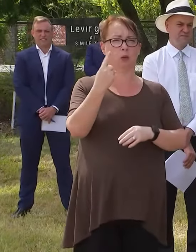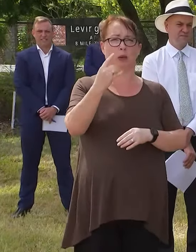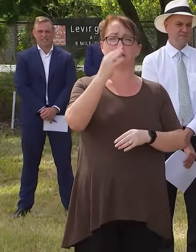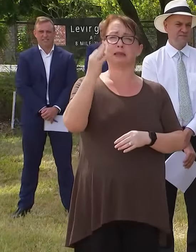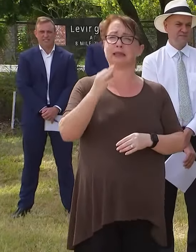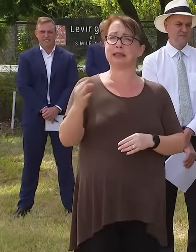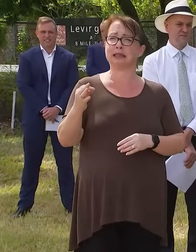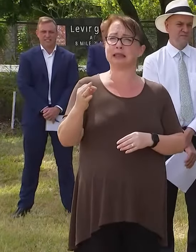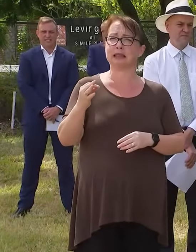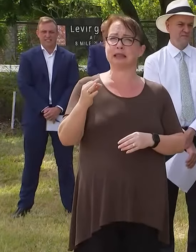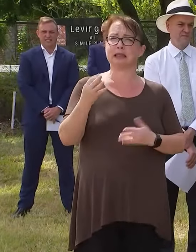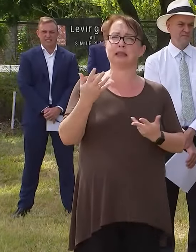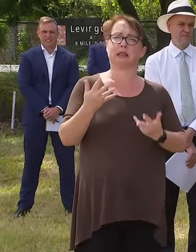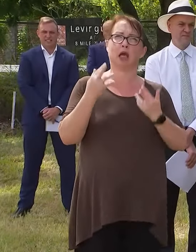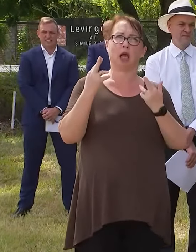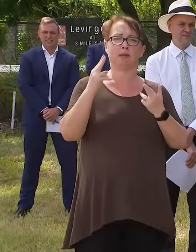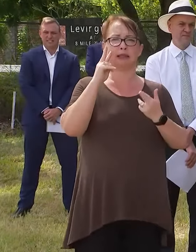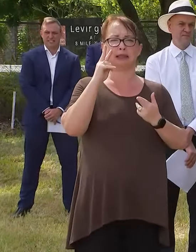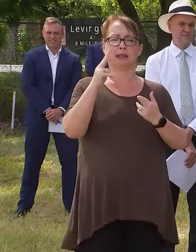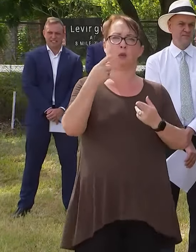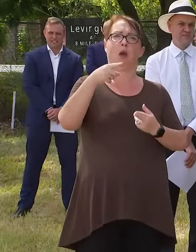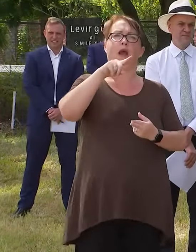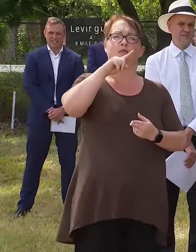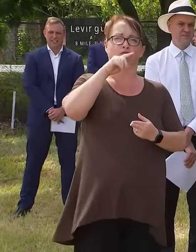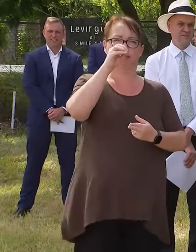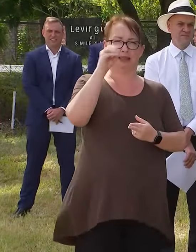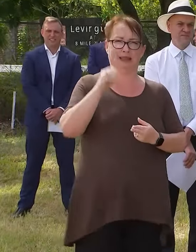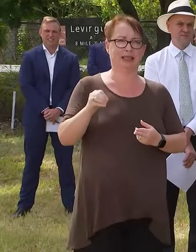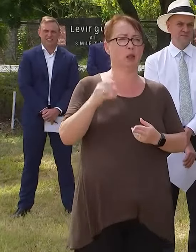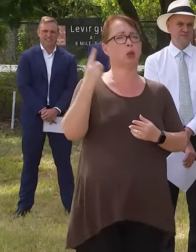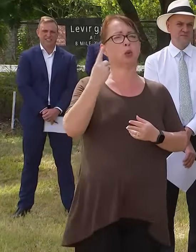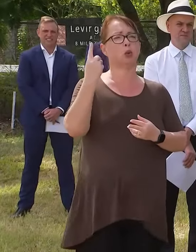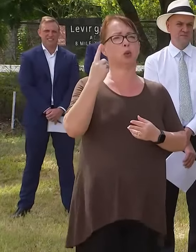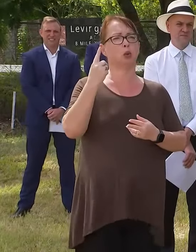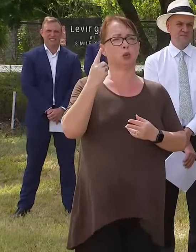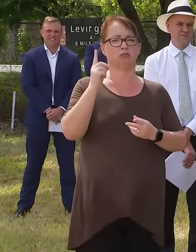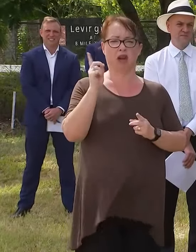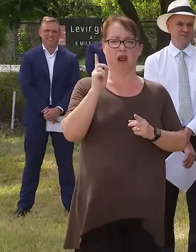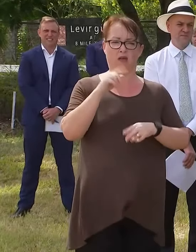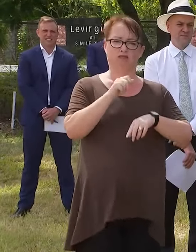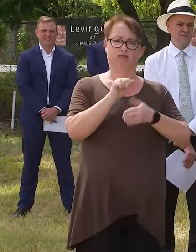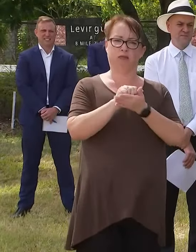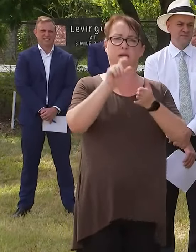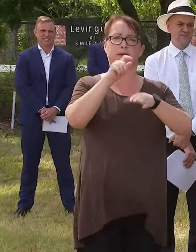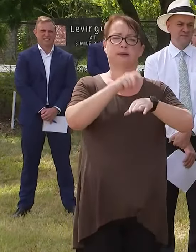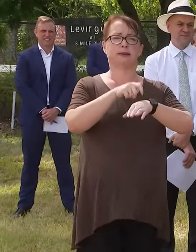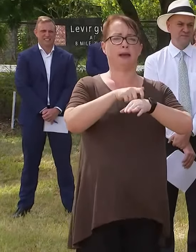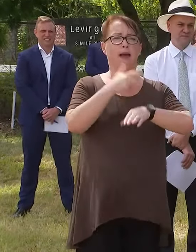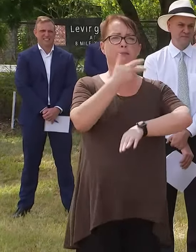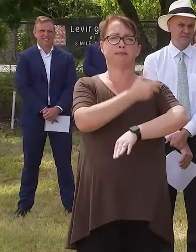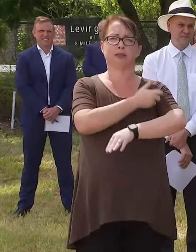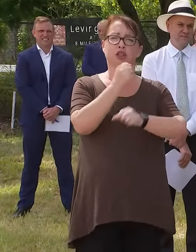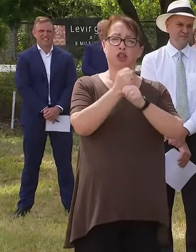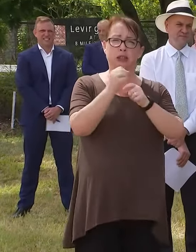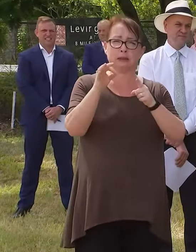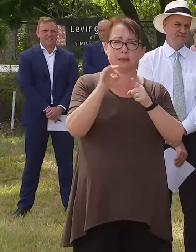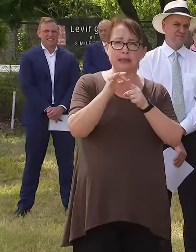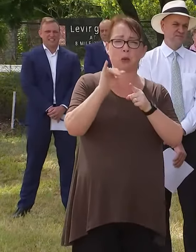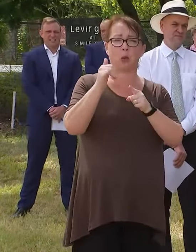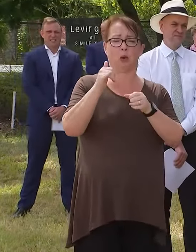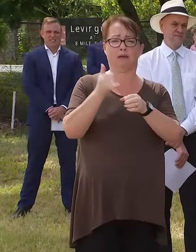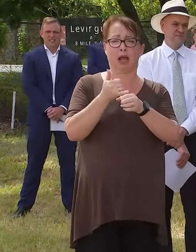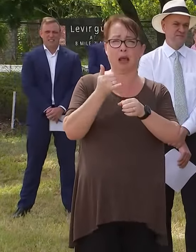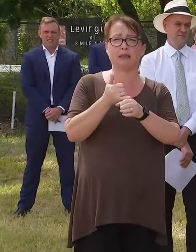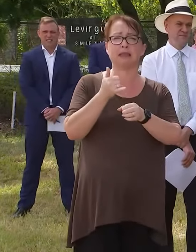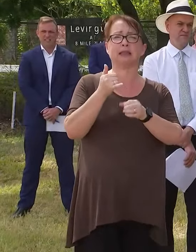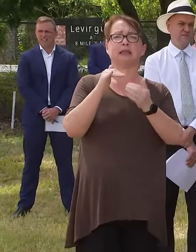see that at 100% rate. If you are due for your booster, please come forward, GP, community pharmacy, or one